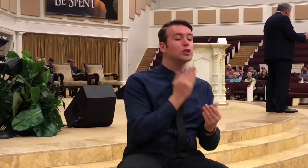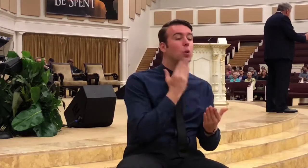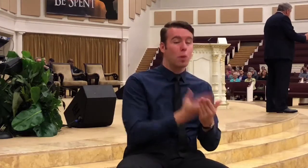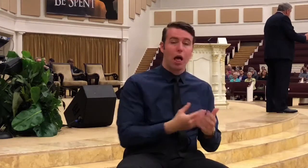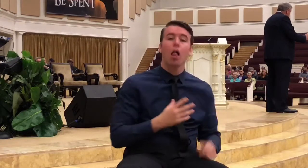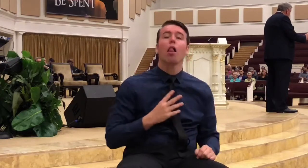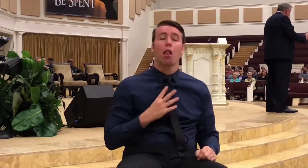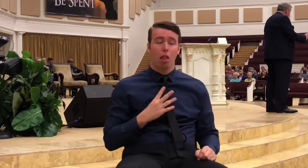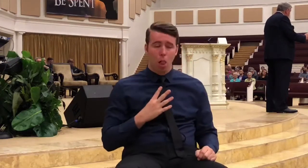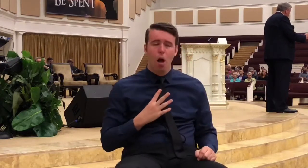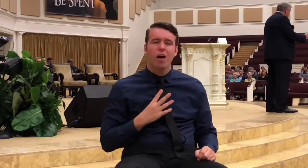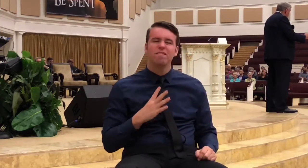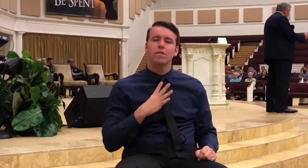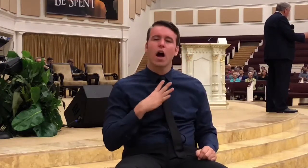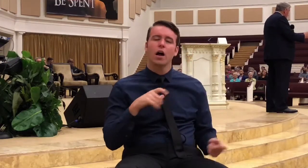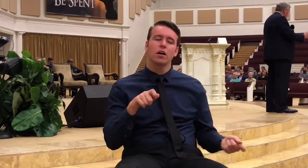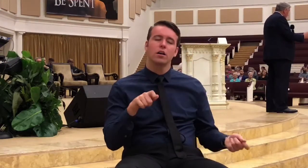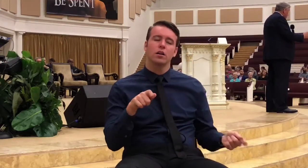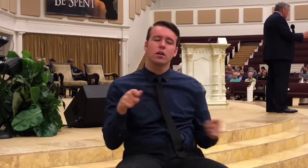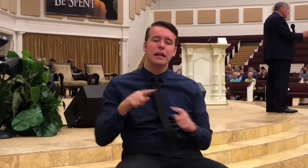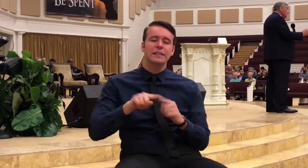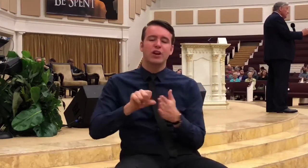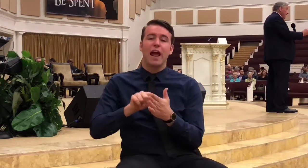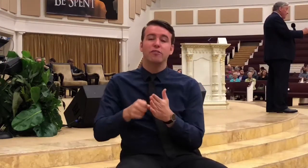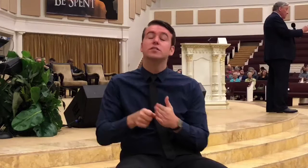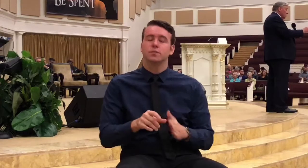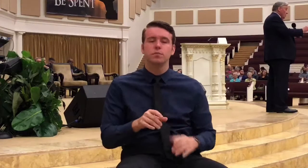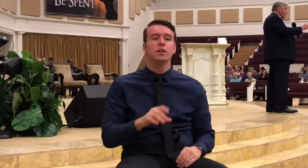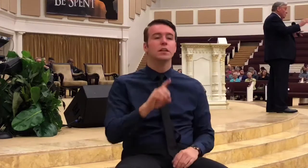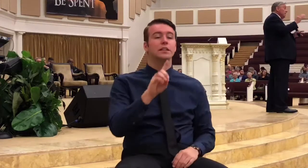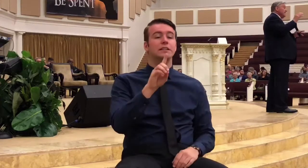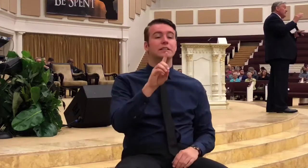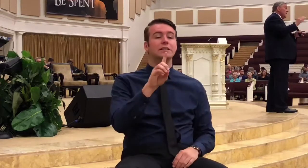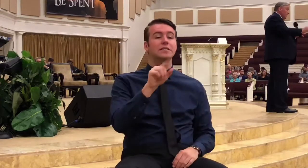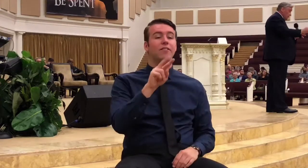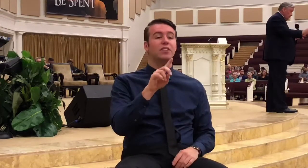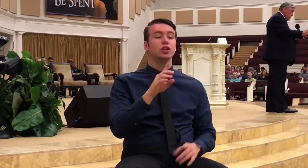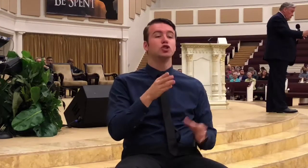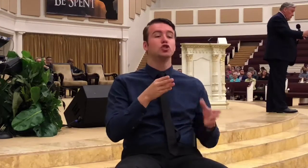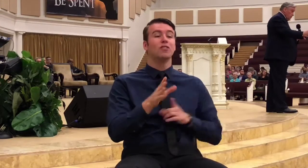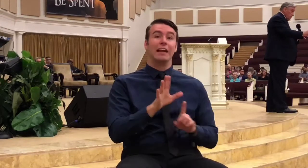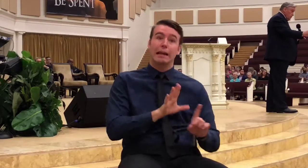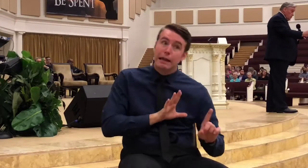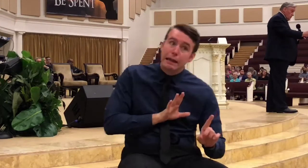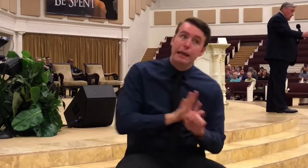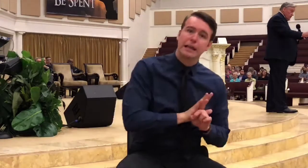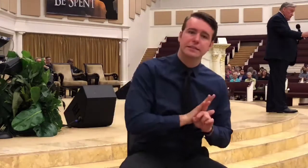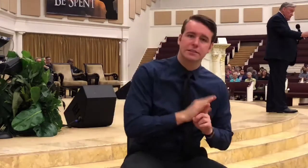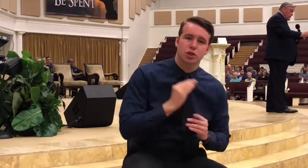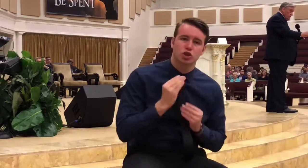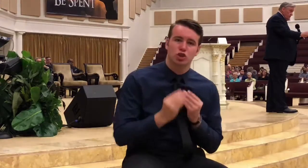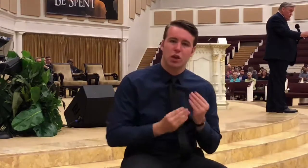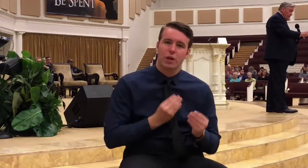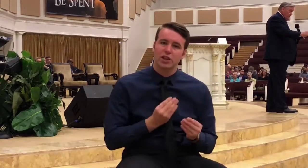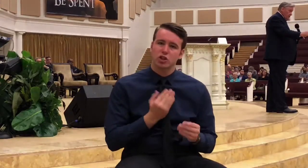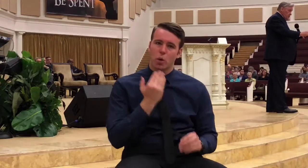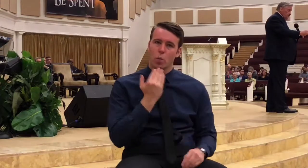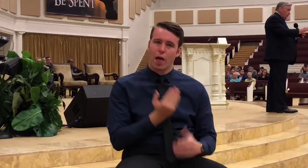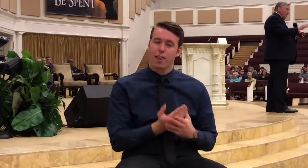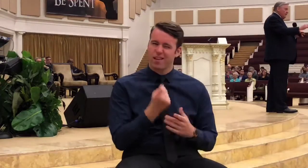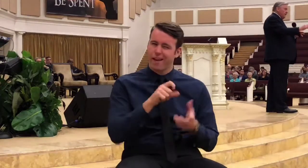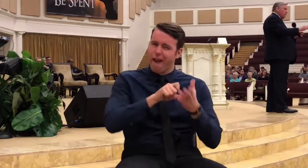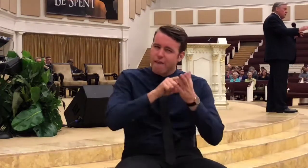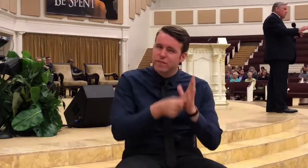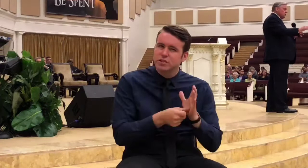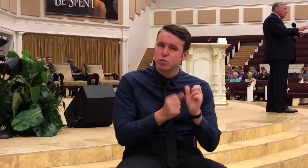say it like this, with the emphasis in a different place. David served his generation.